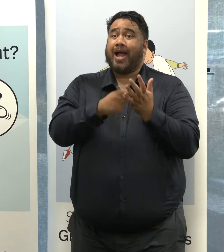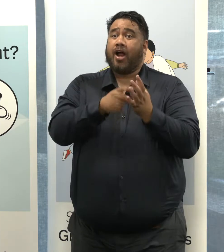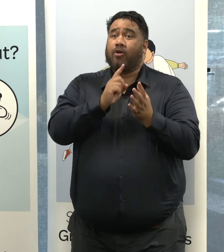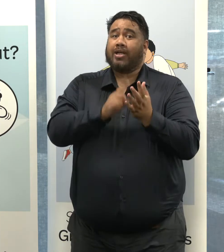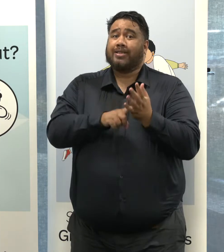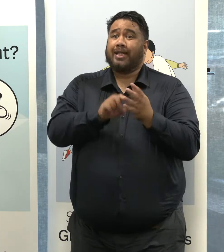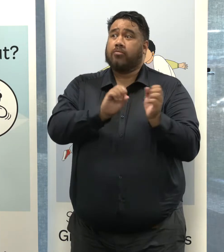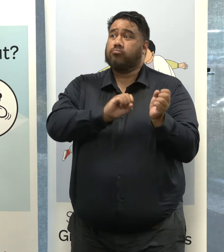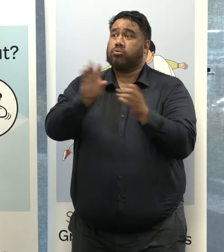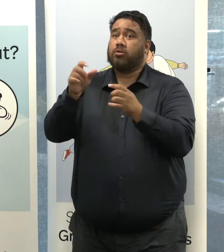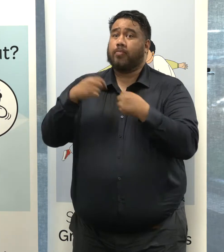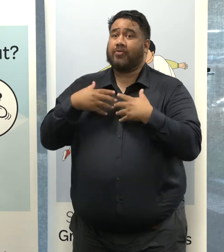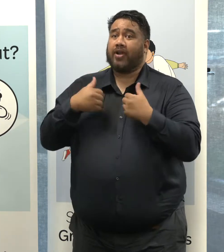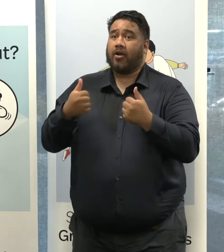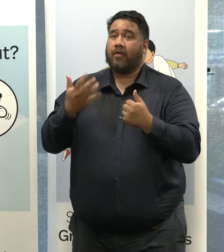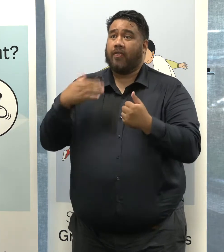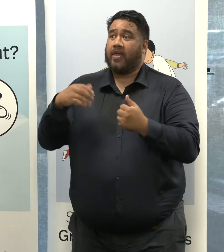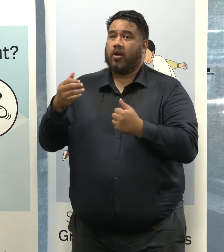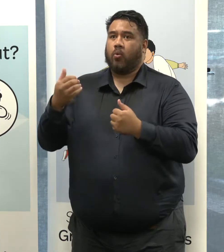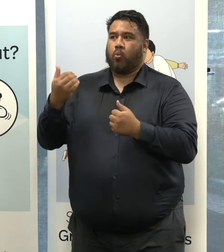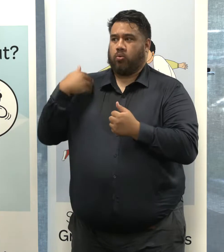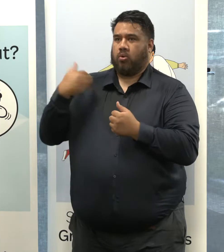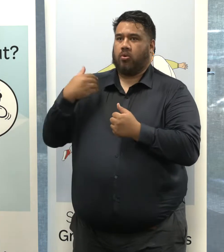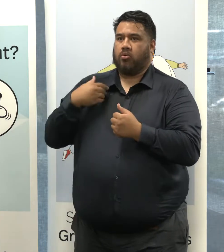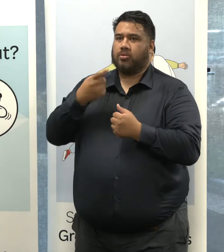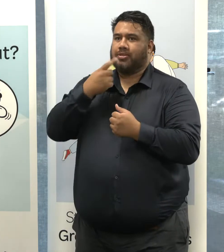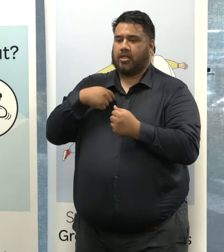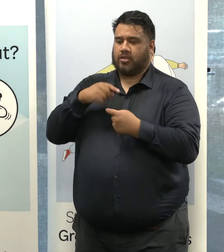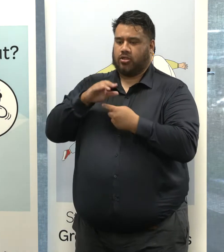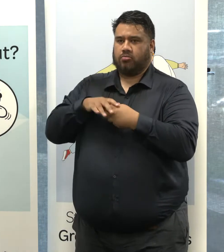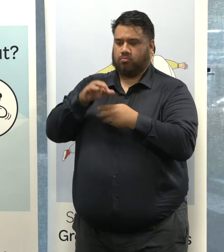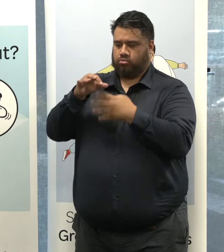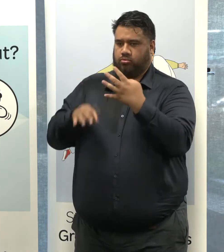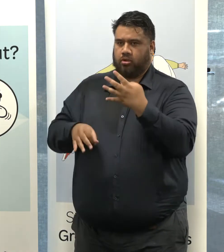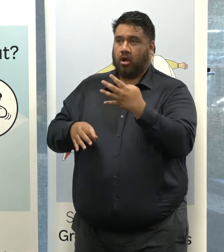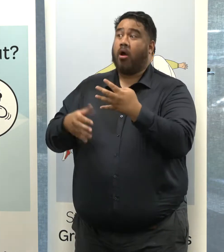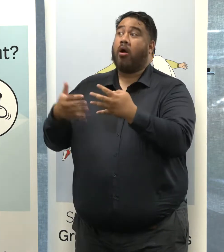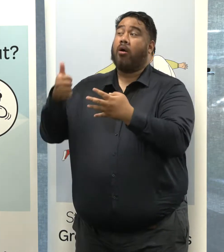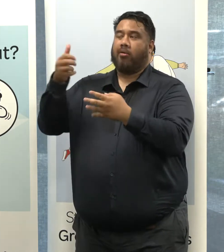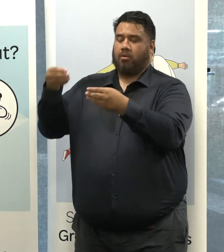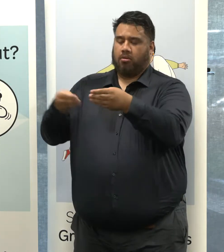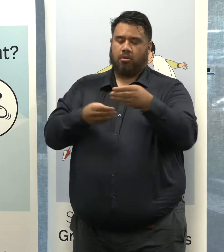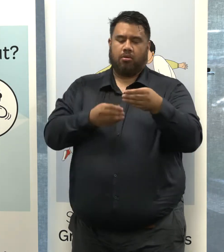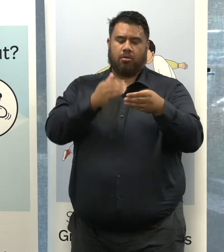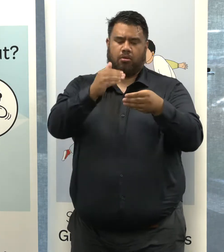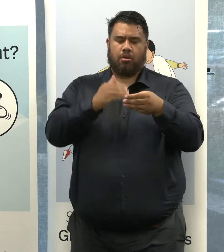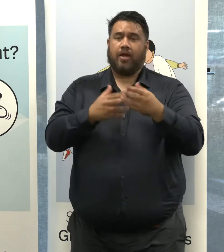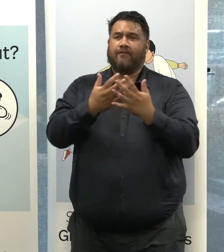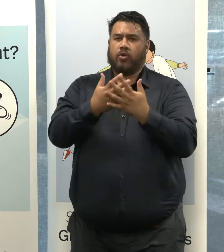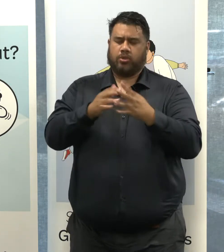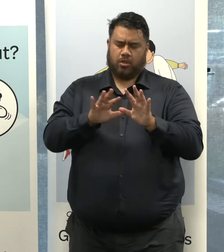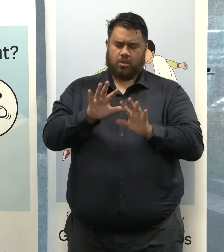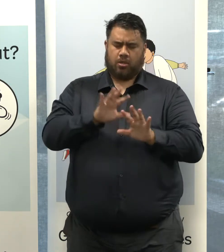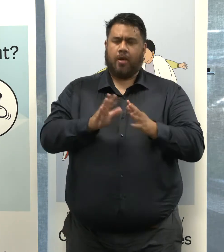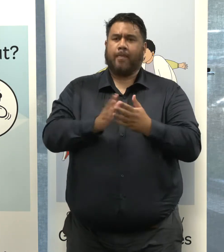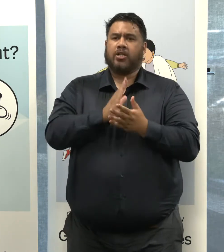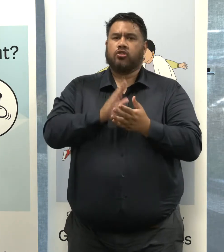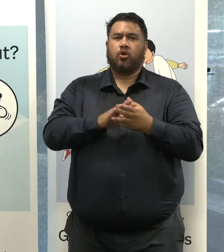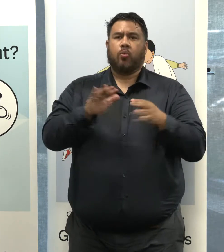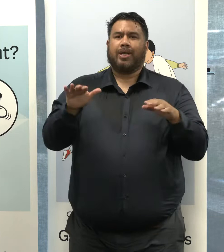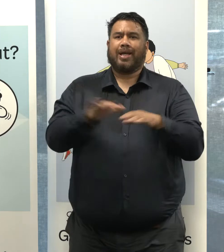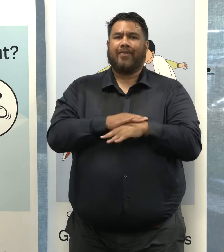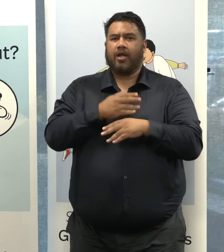through so that we do have a notification. Then we will filter those people, make sure that we're getting to the right people,